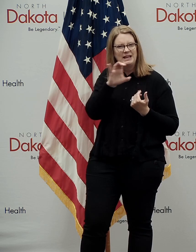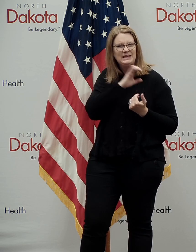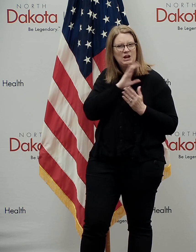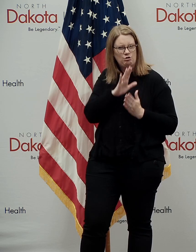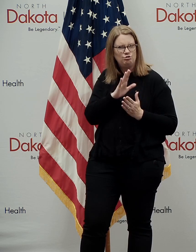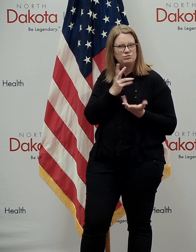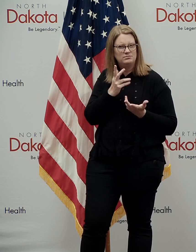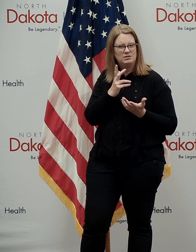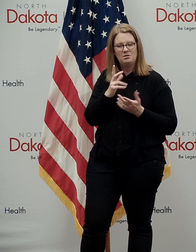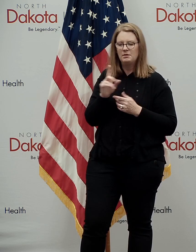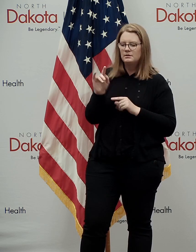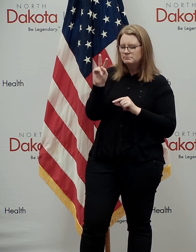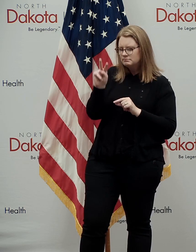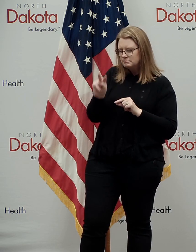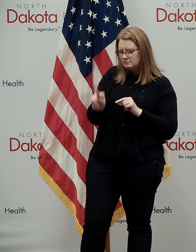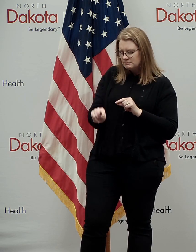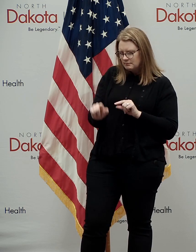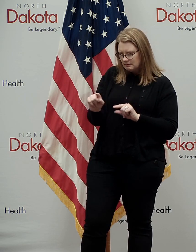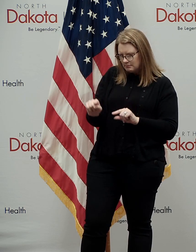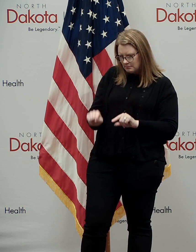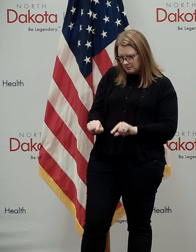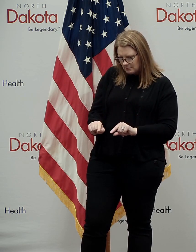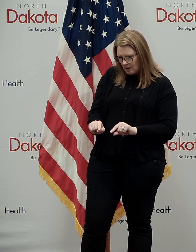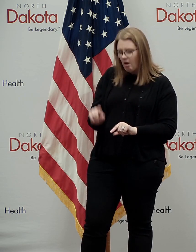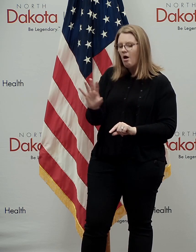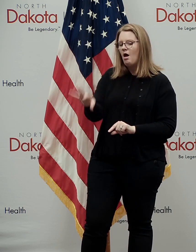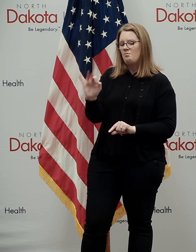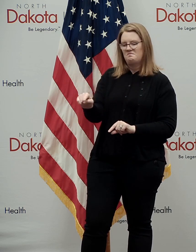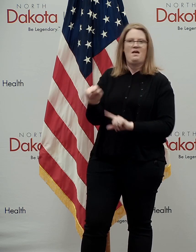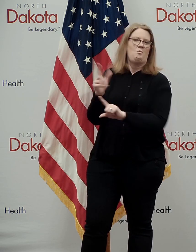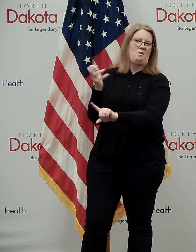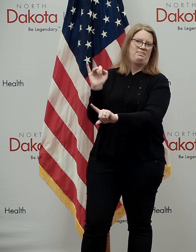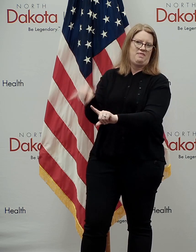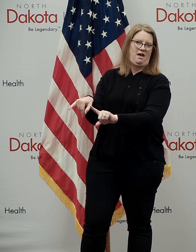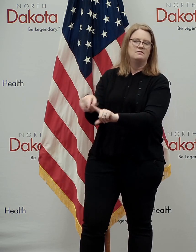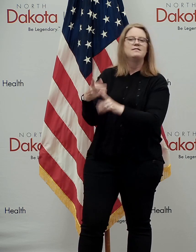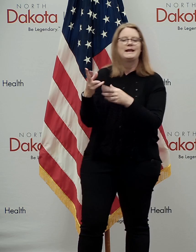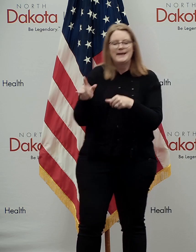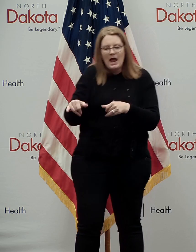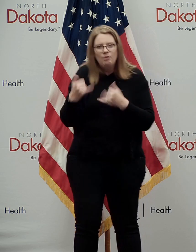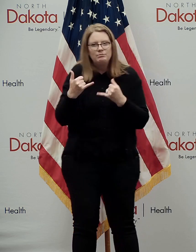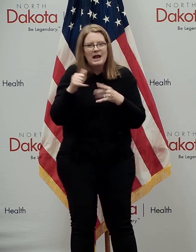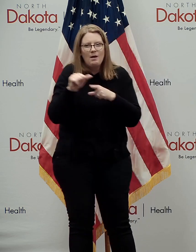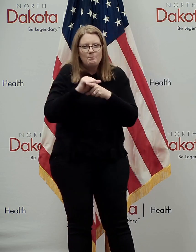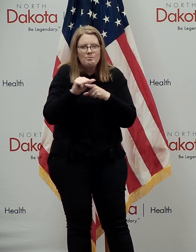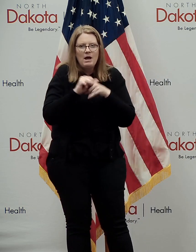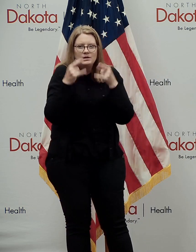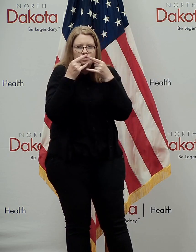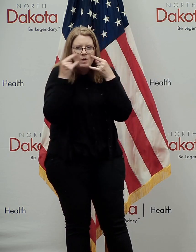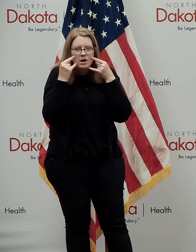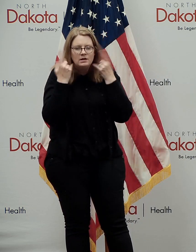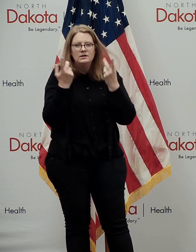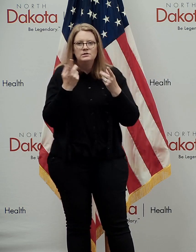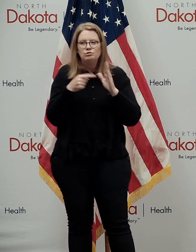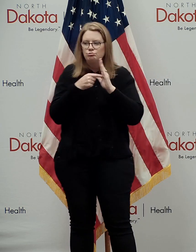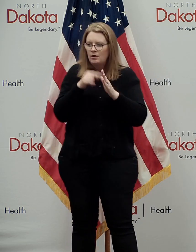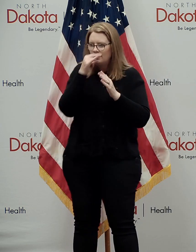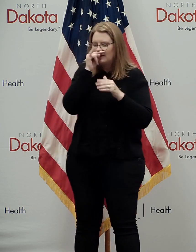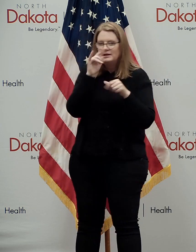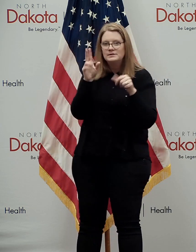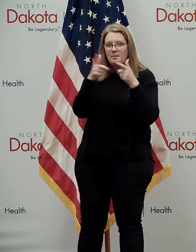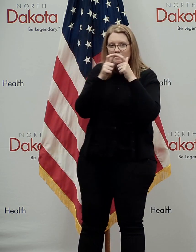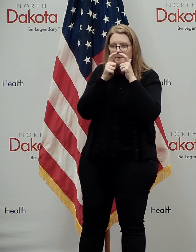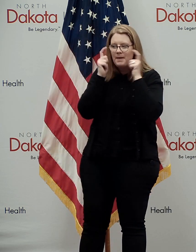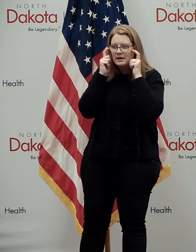his mask. He's now starting to learn to wear it. Practice wearing the masks in front of your kids.